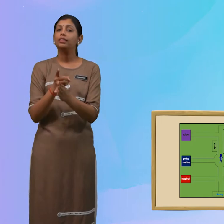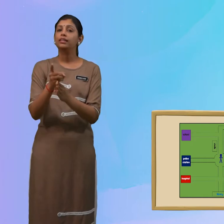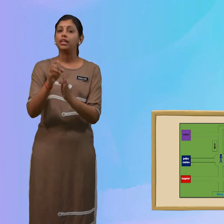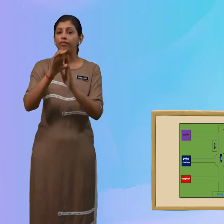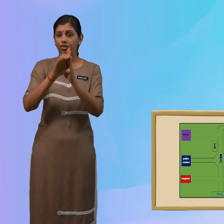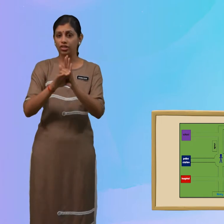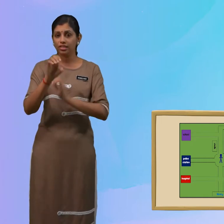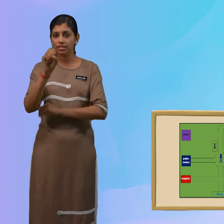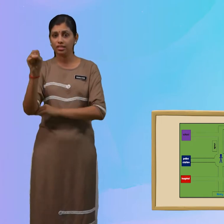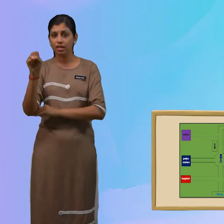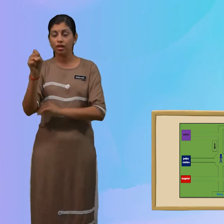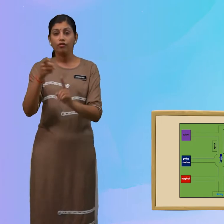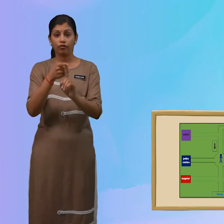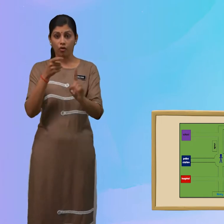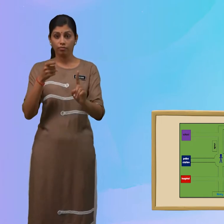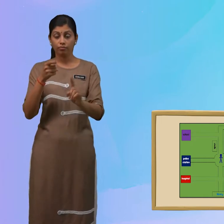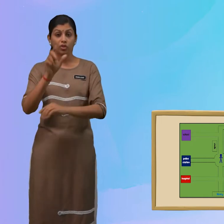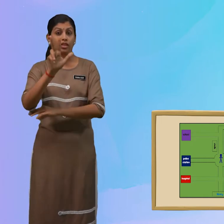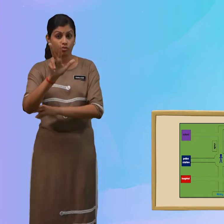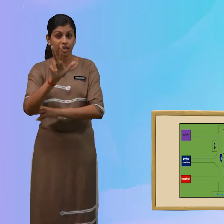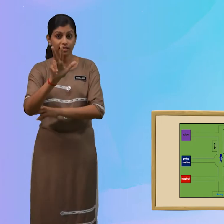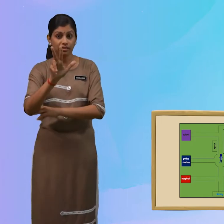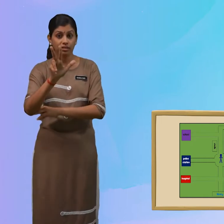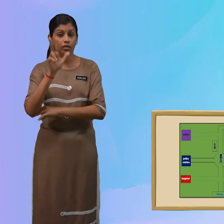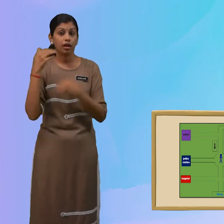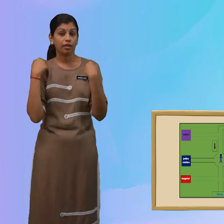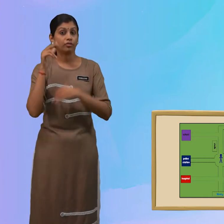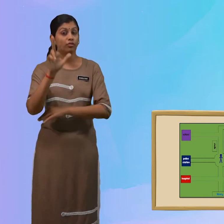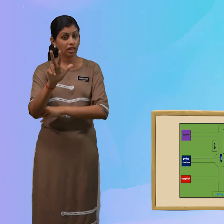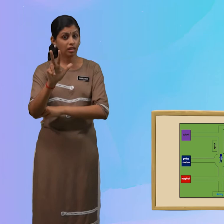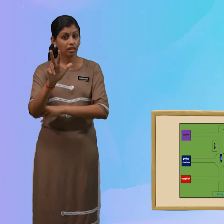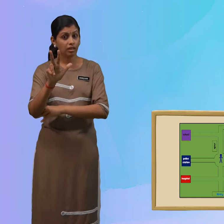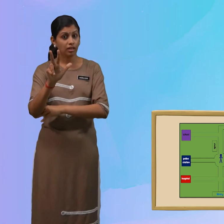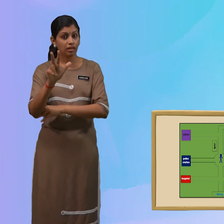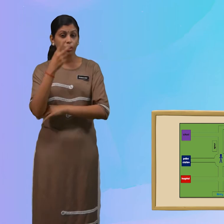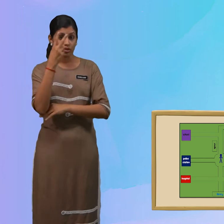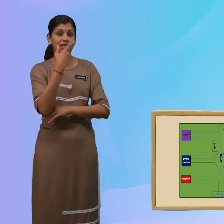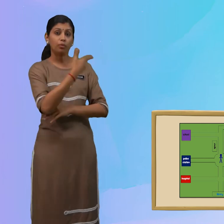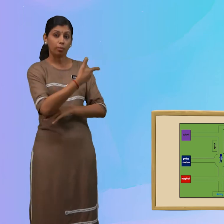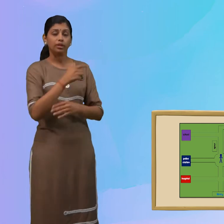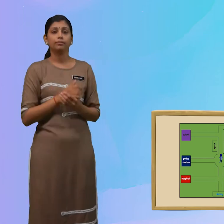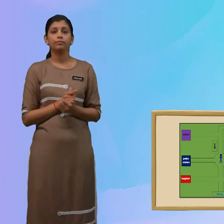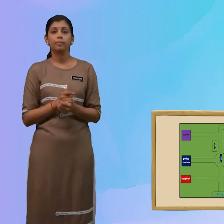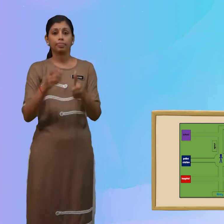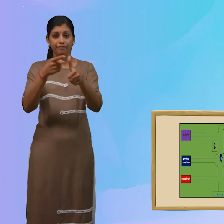the directions from, there are three, yeah? Have three, you see properly. The first